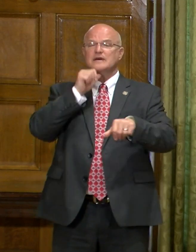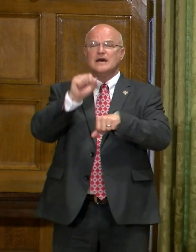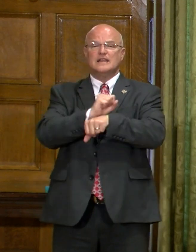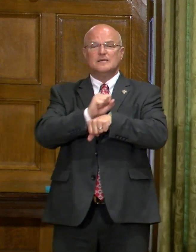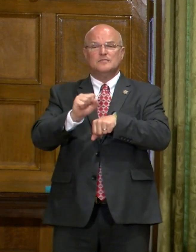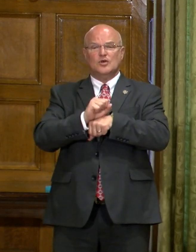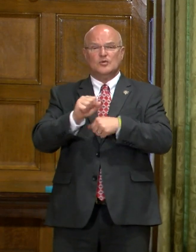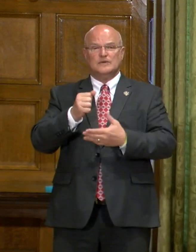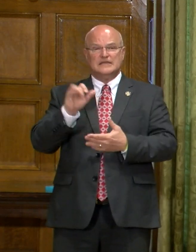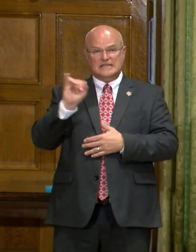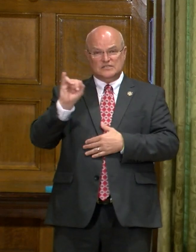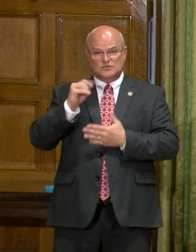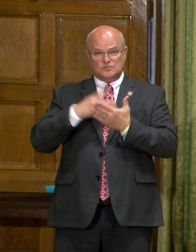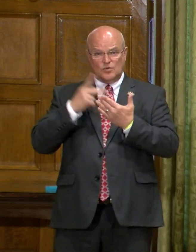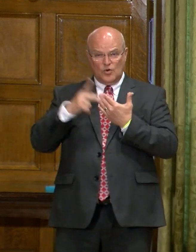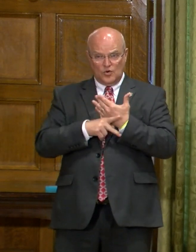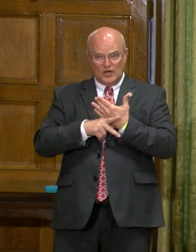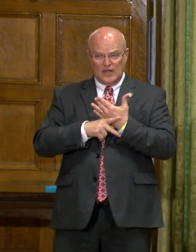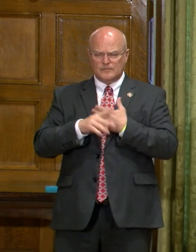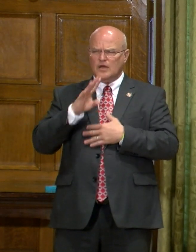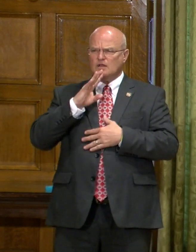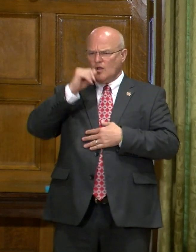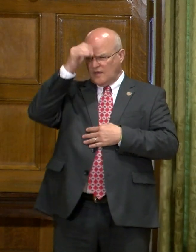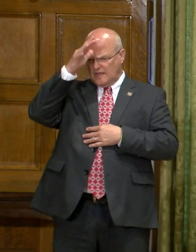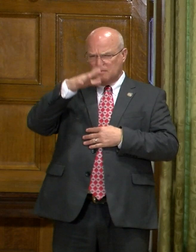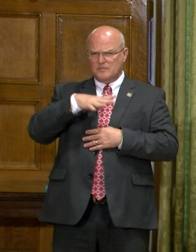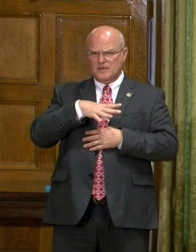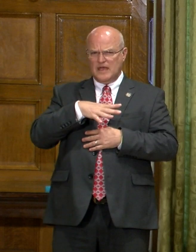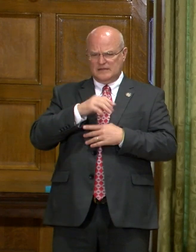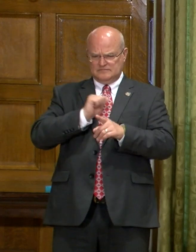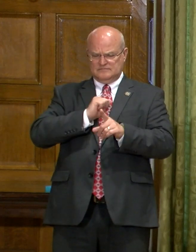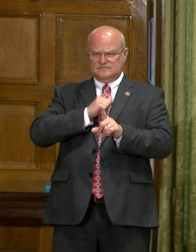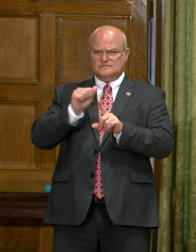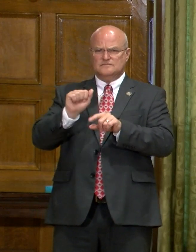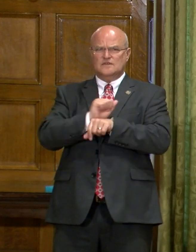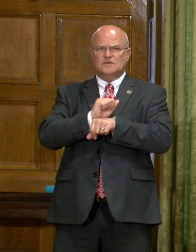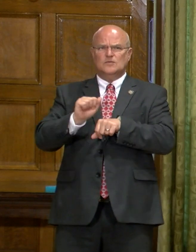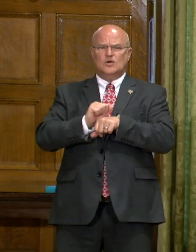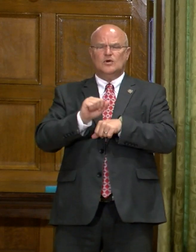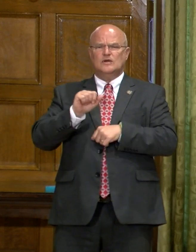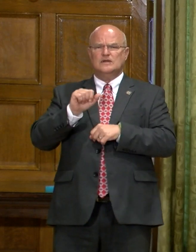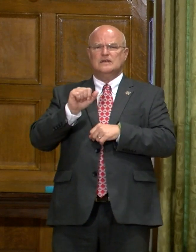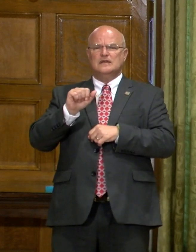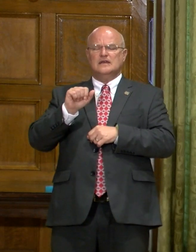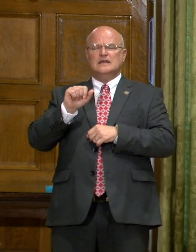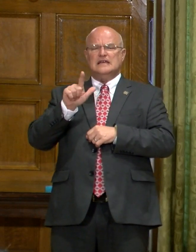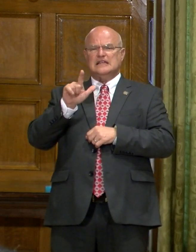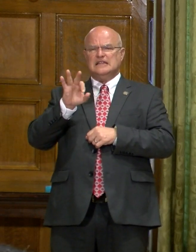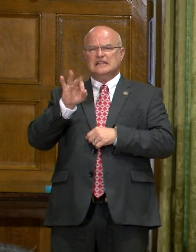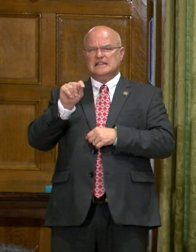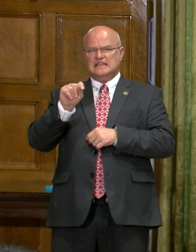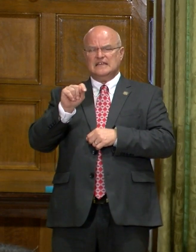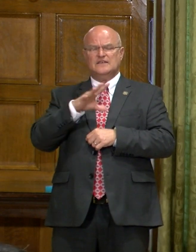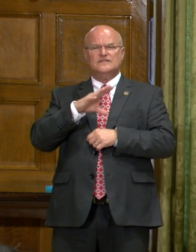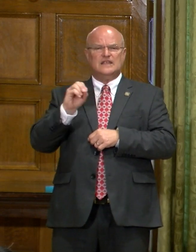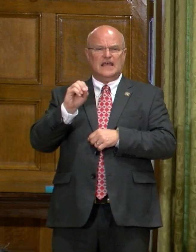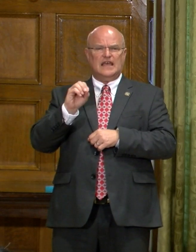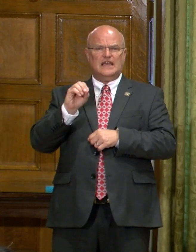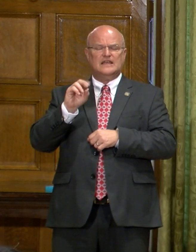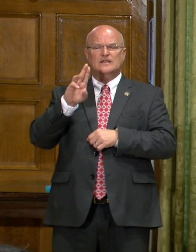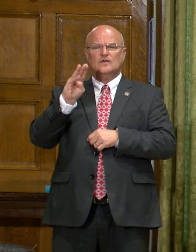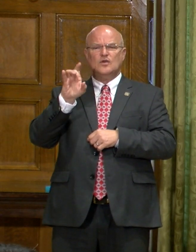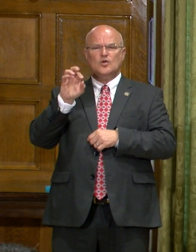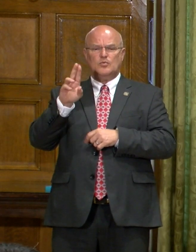Unemployment Assistance Program. We talked to a gentleman who is self-employed through Uber and Lyft, and he applied for the program on Friday and